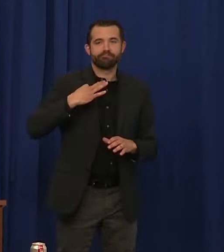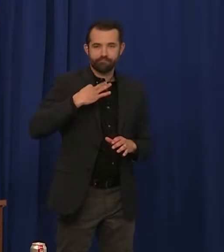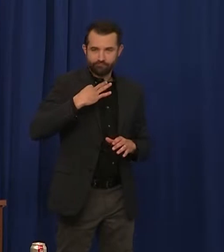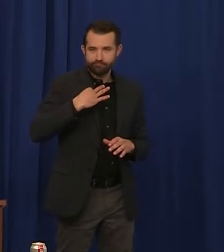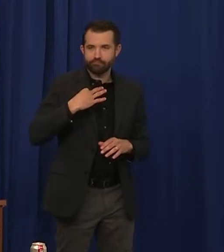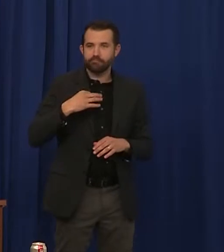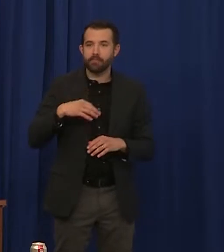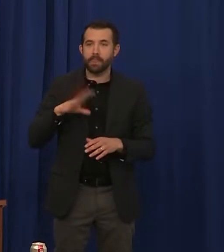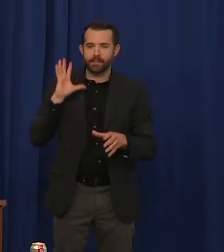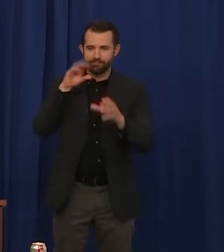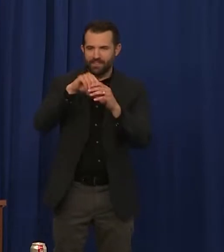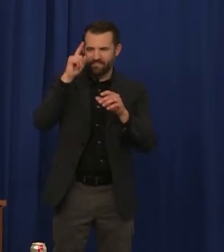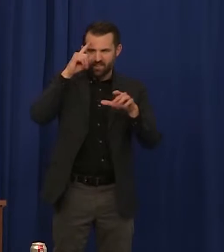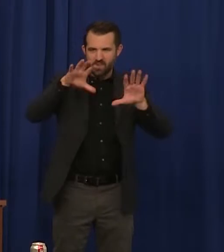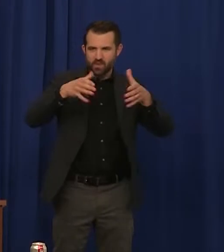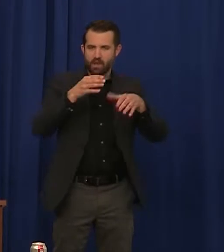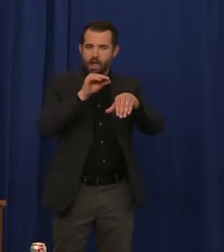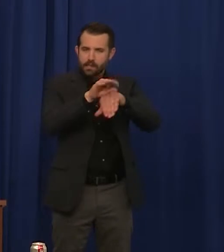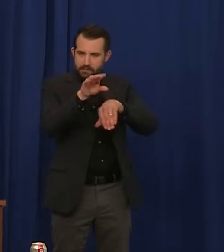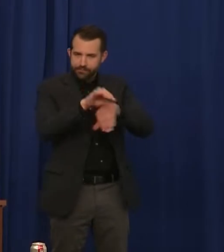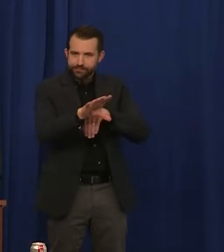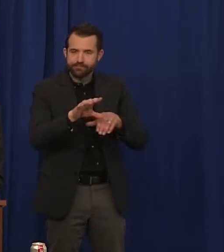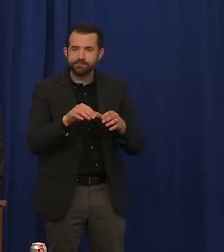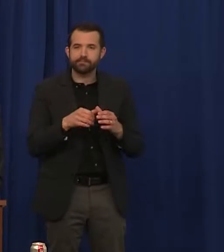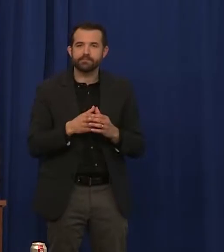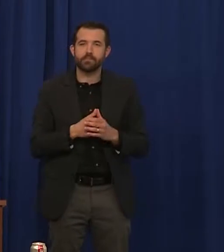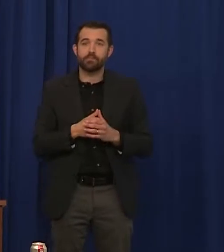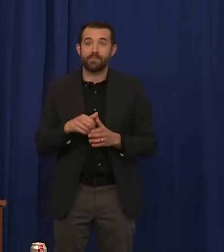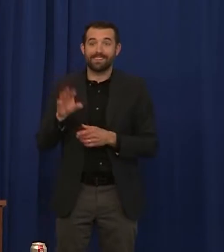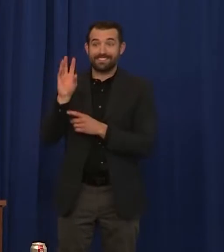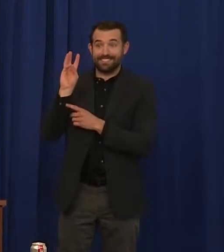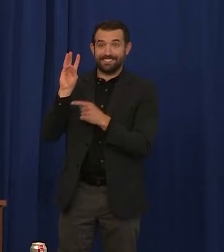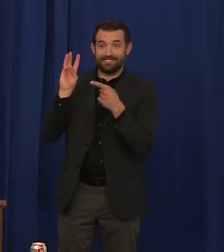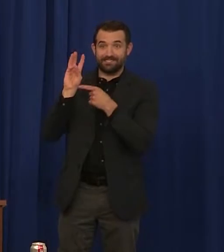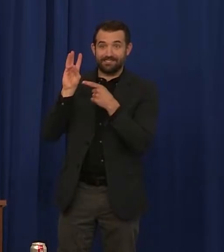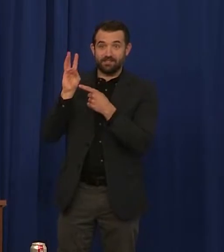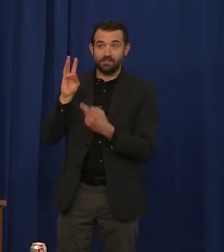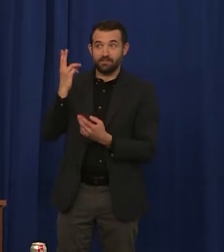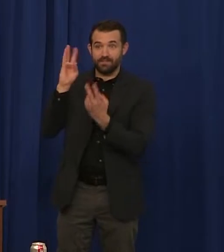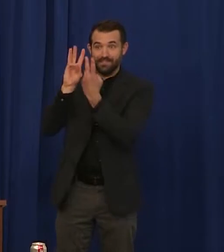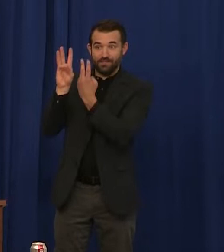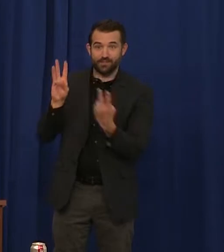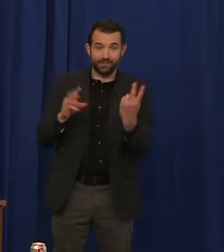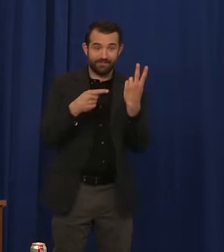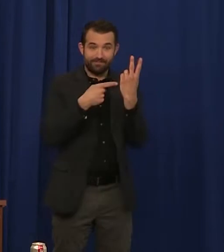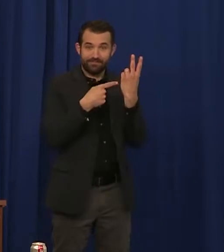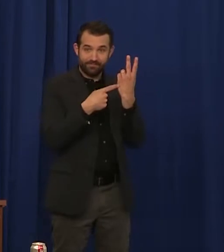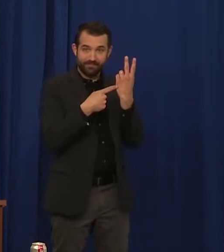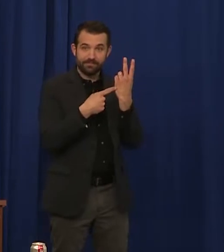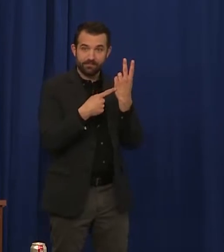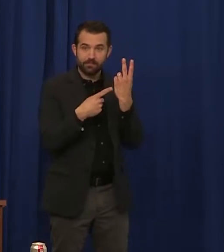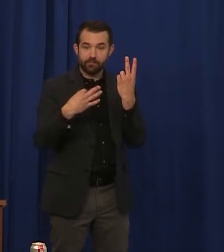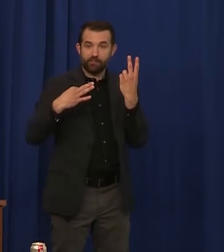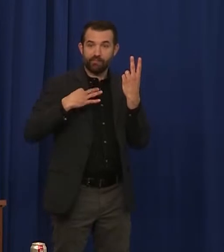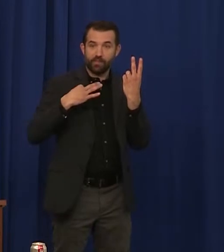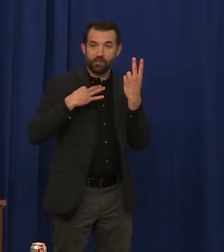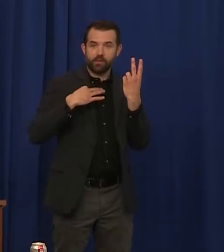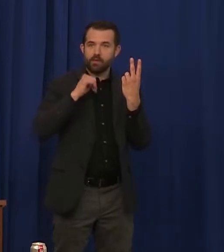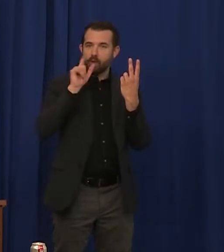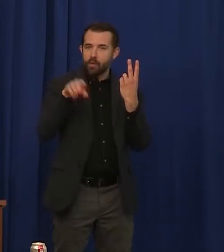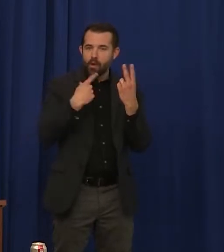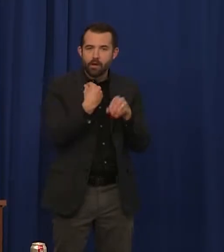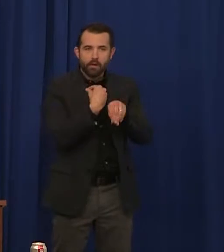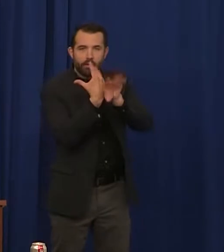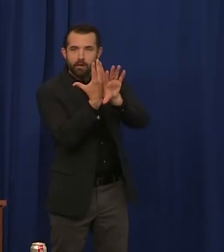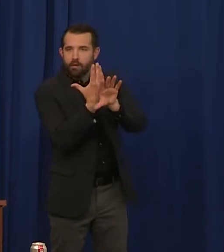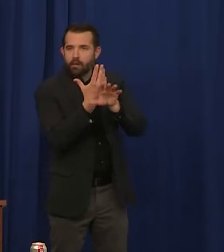force. And of those 6, 2 individuals have volunteered not just to provide